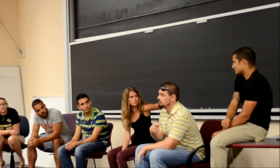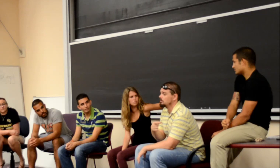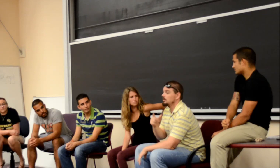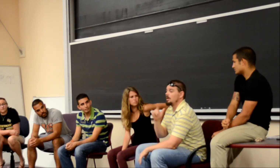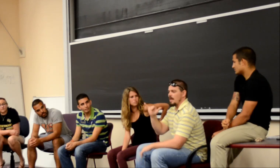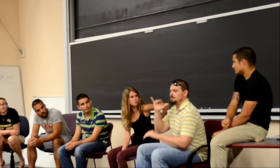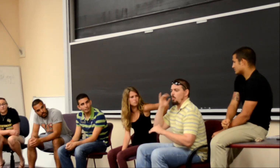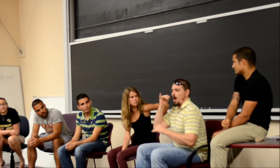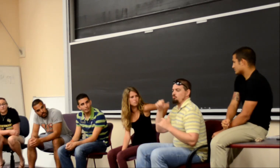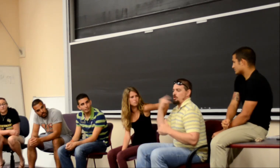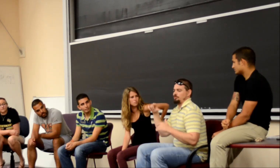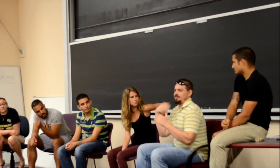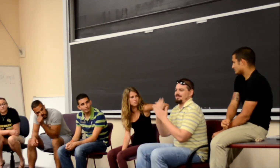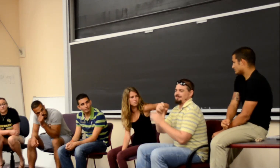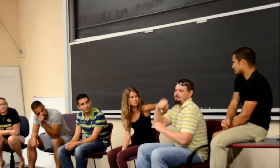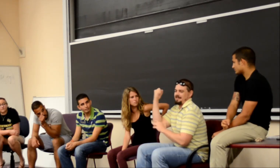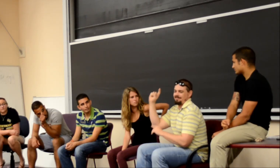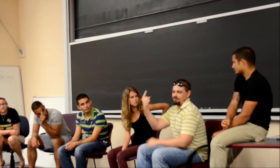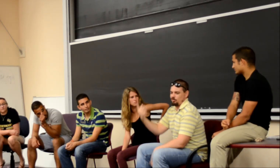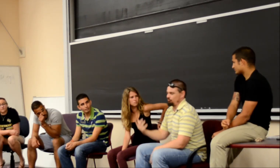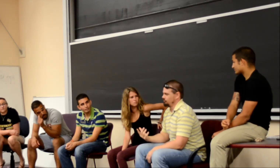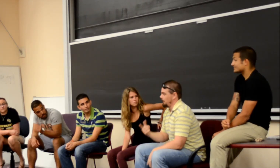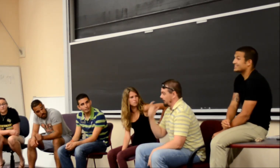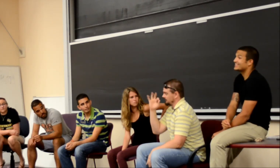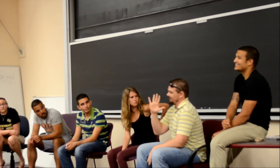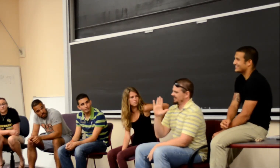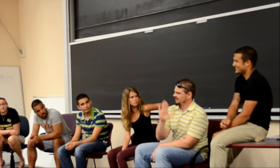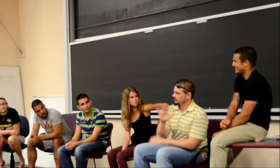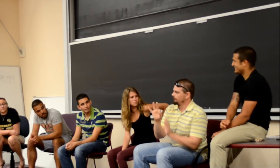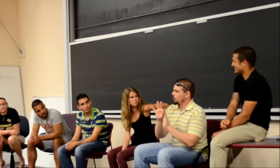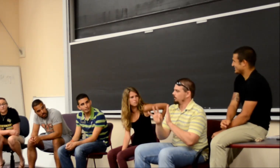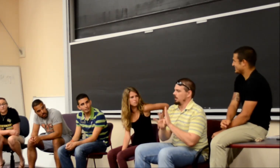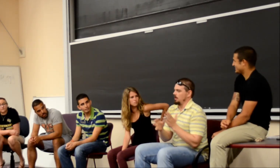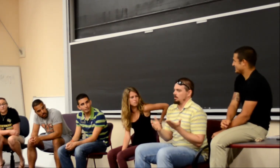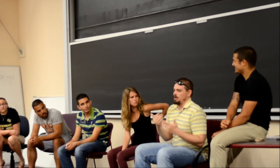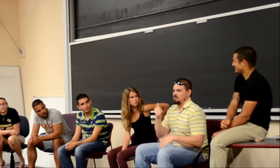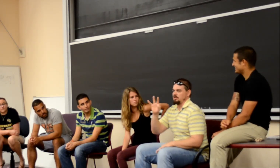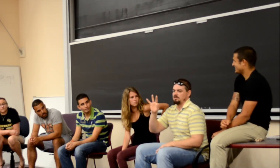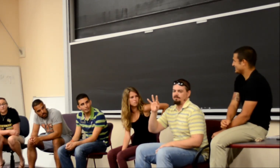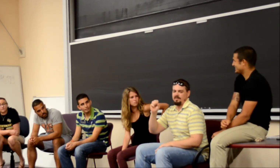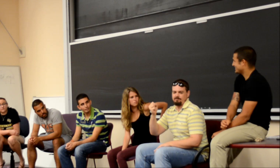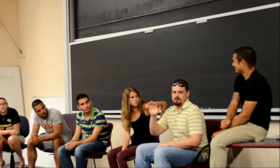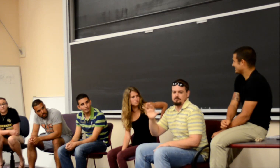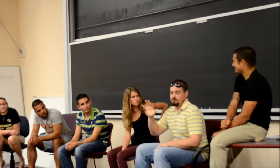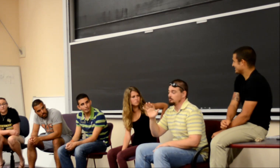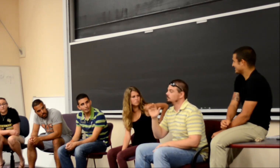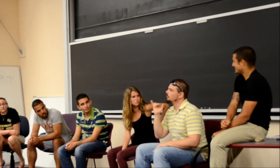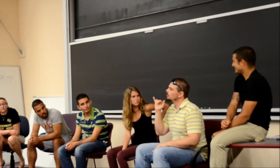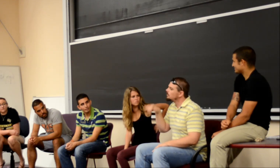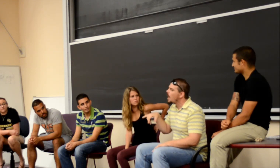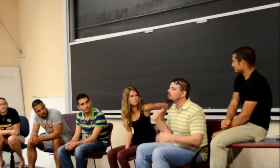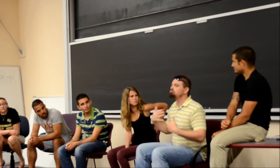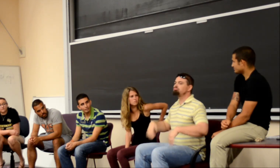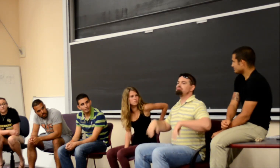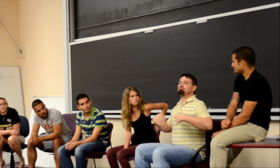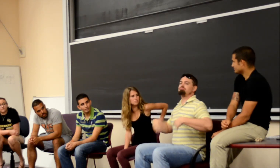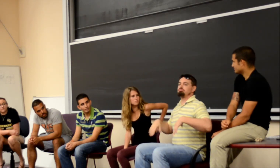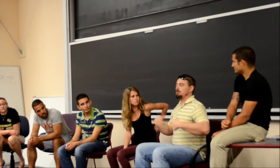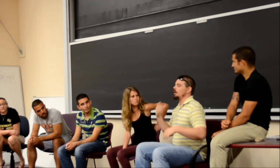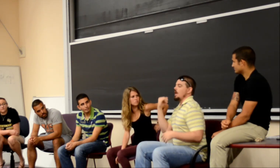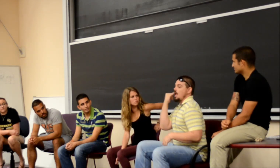speak. And so that's why Russians went to space first, because of his formula back in the